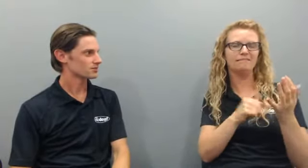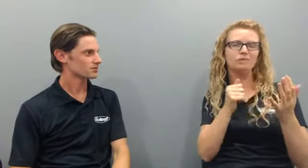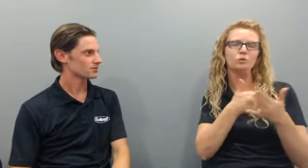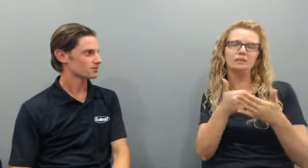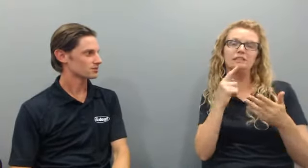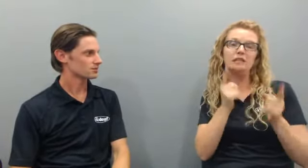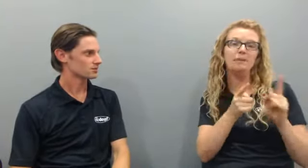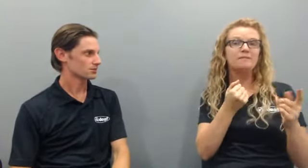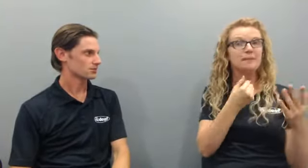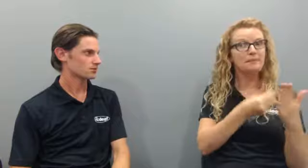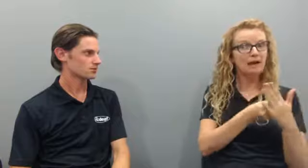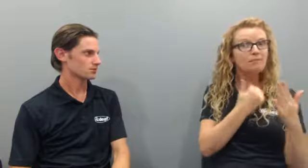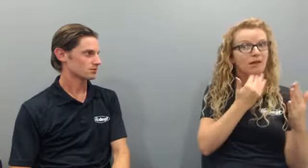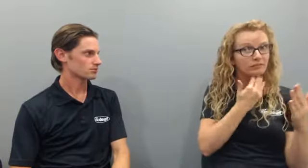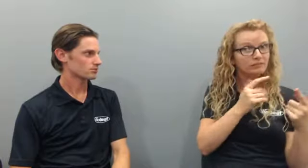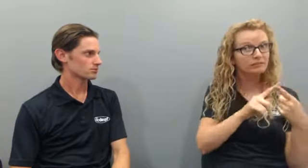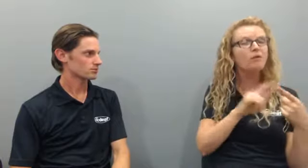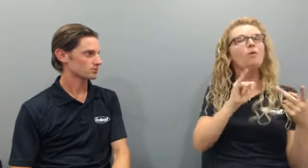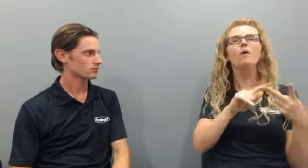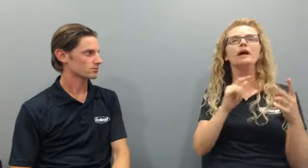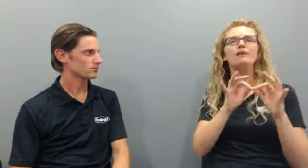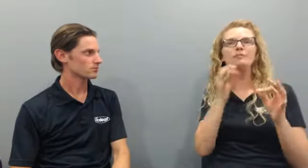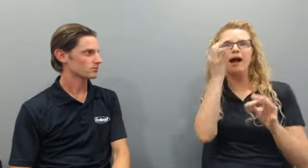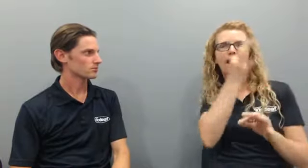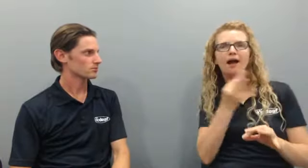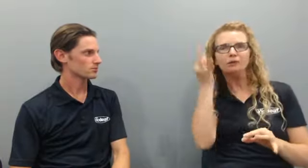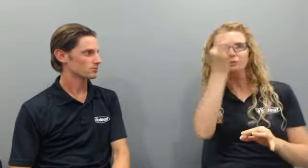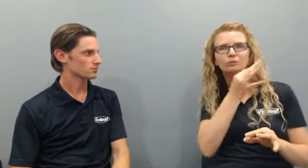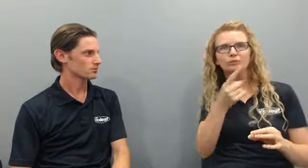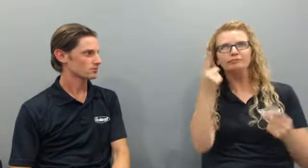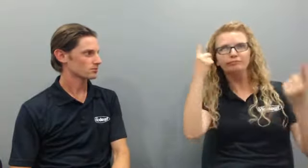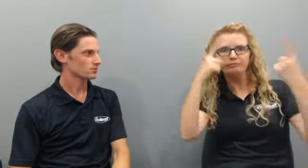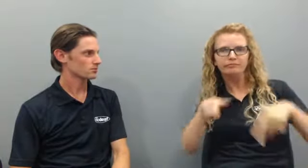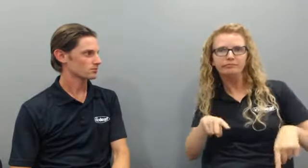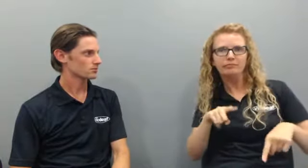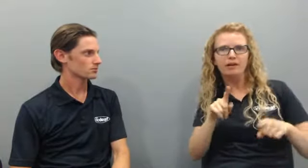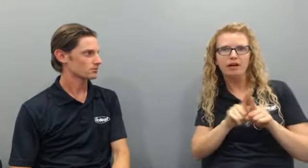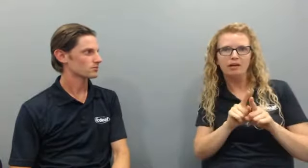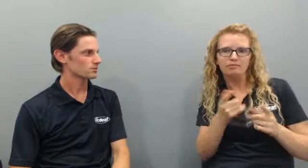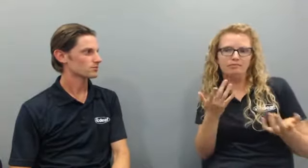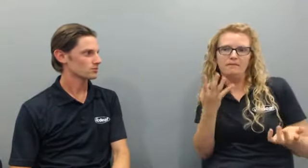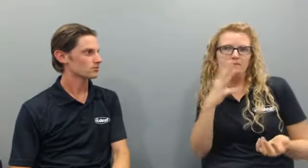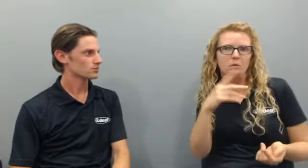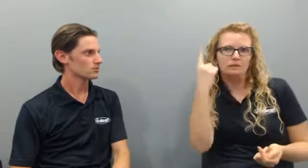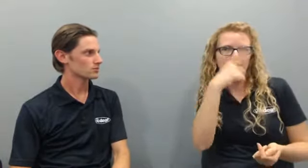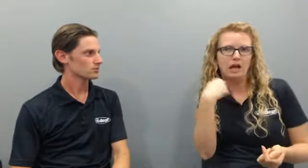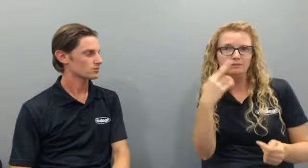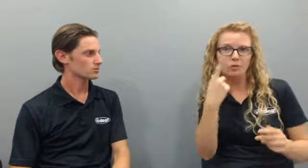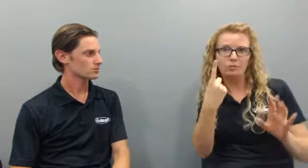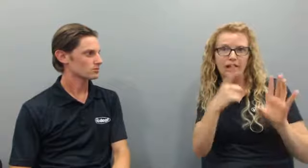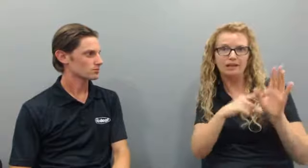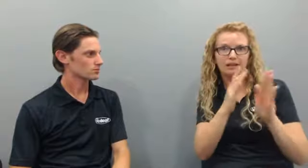plan. Usually with the plan, it says how many hours you have for interpreting, or budgeted hours.